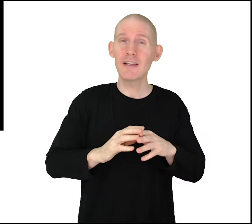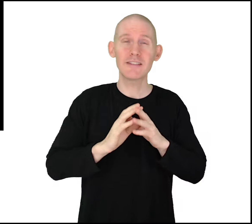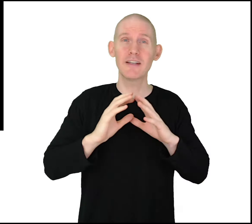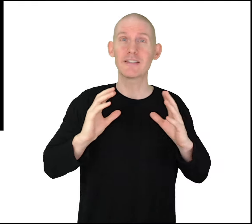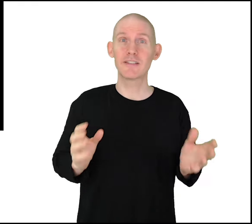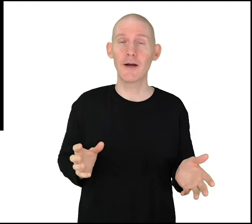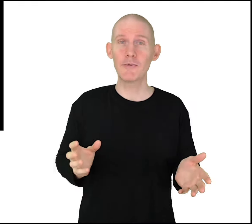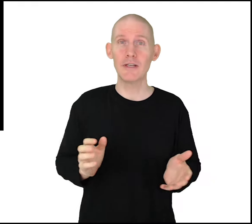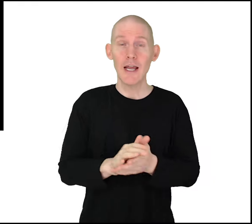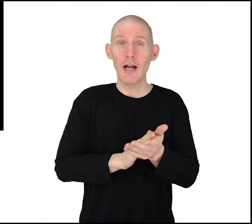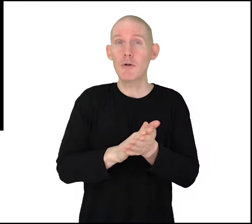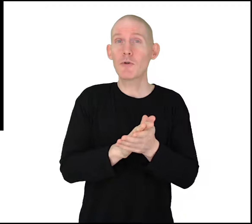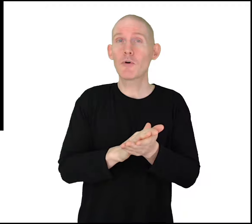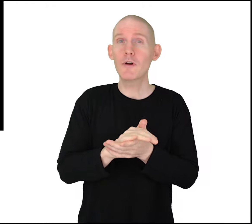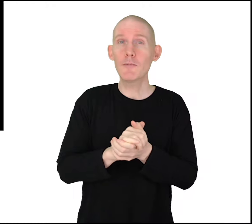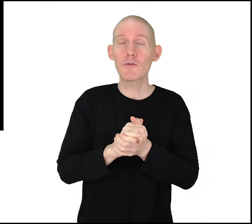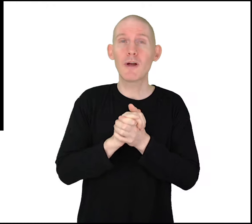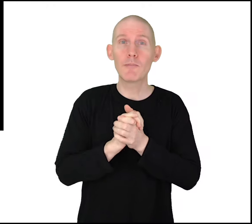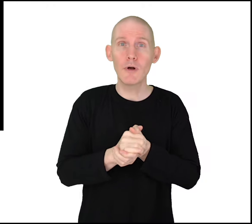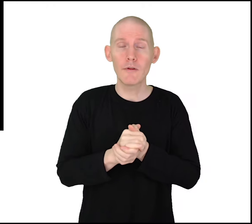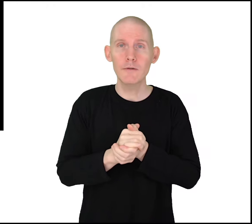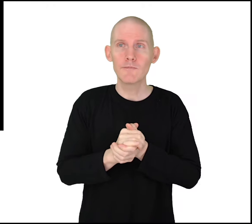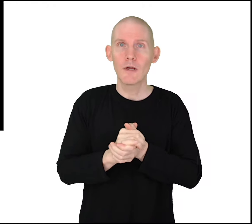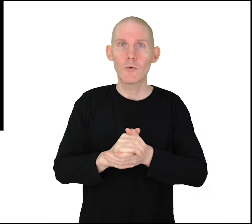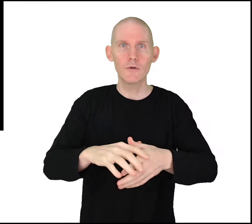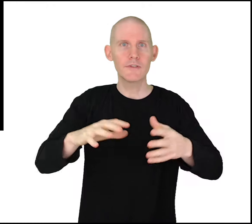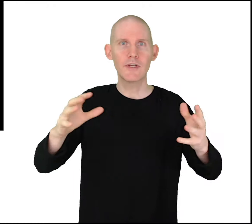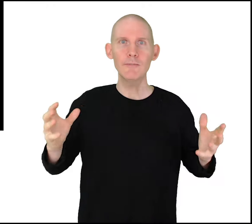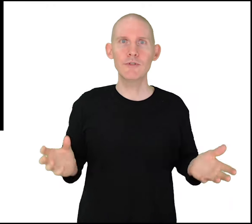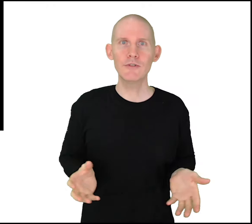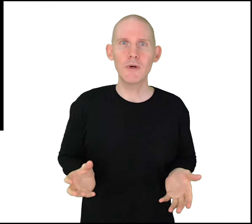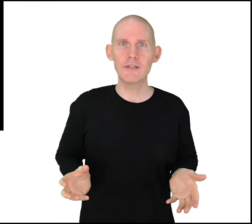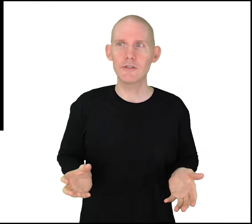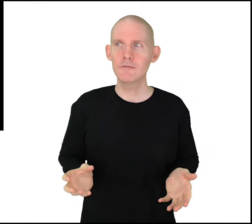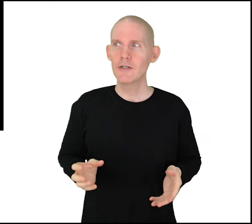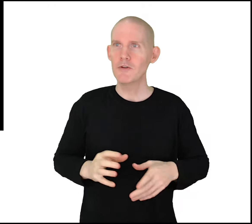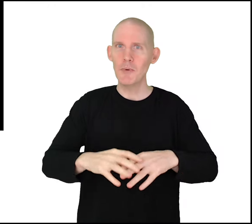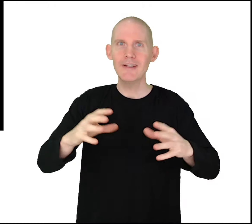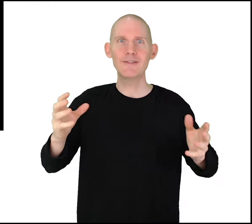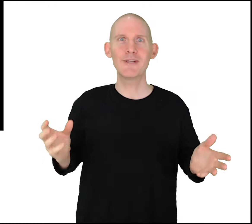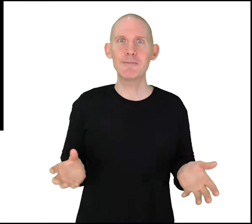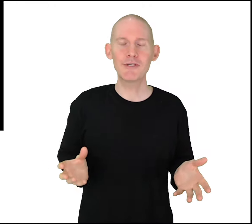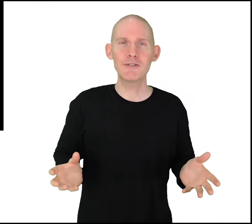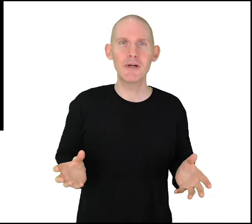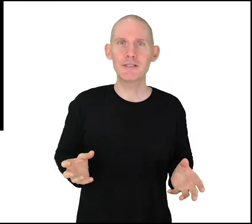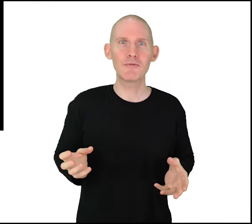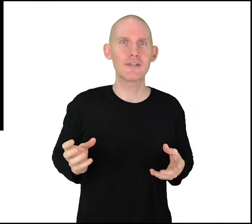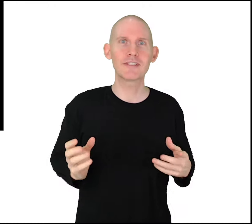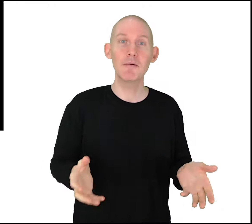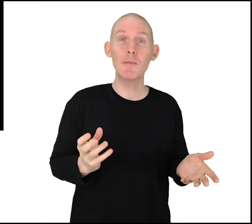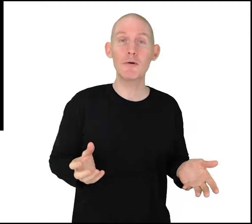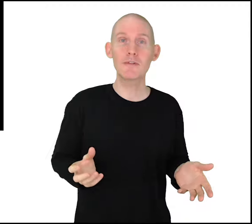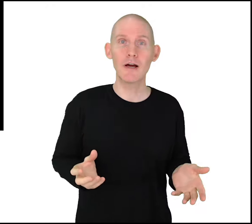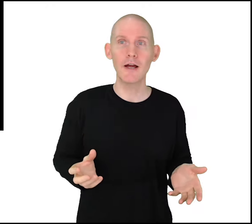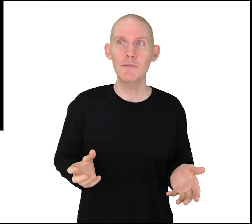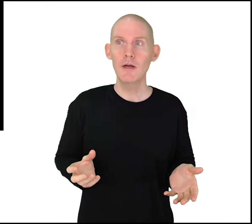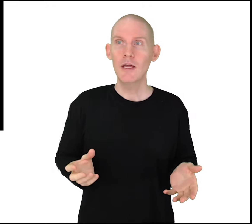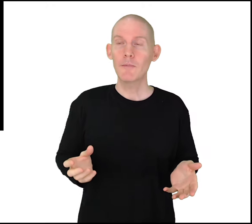than astounding. I remember growing up with my brother. We're in the same situation. We've been in the same situation for the same amount of time. But he